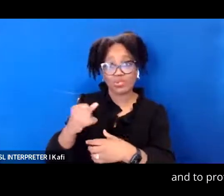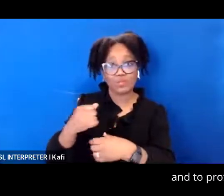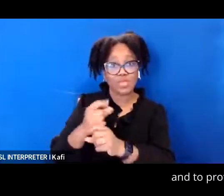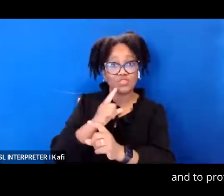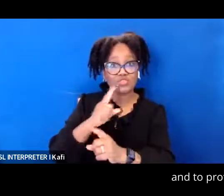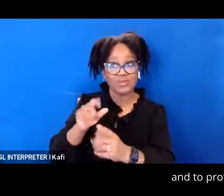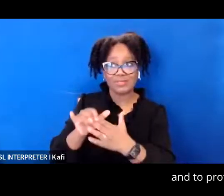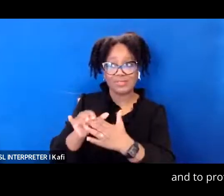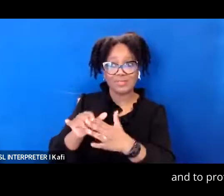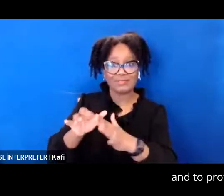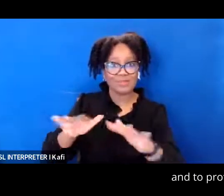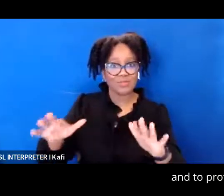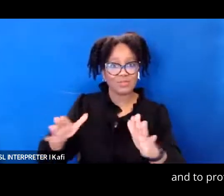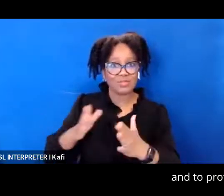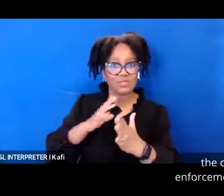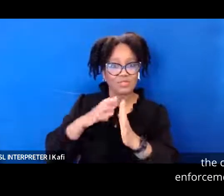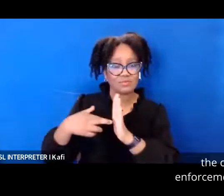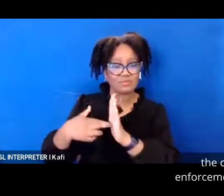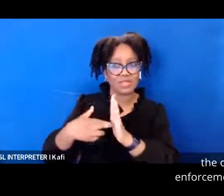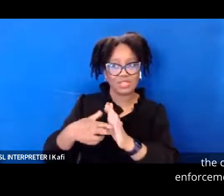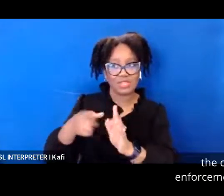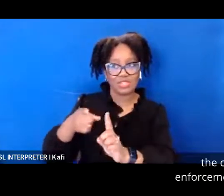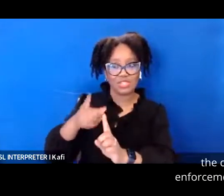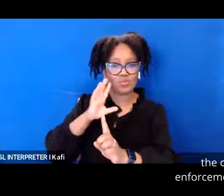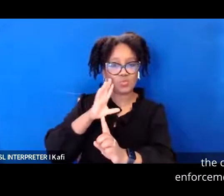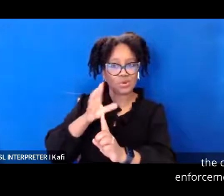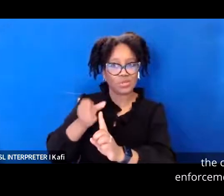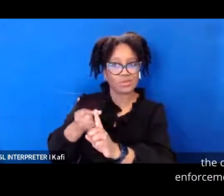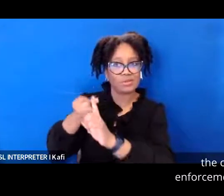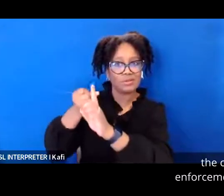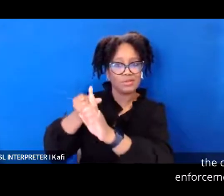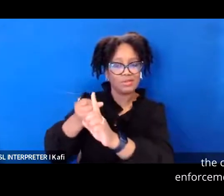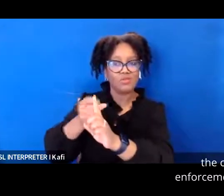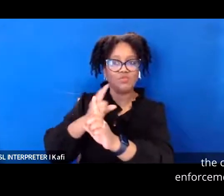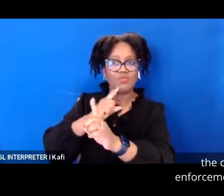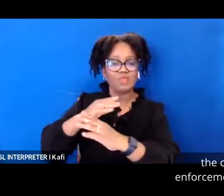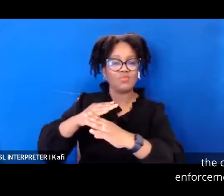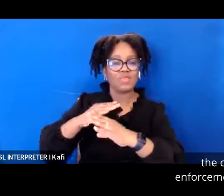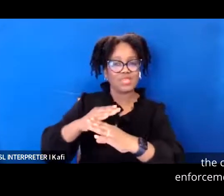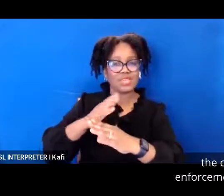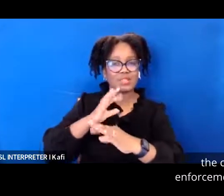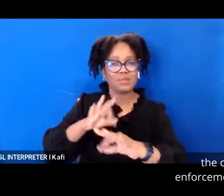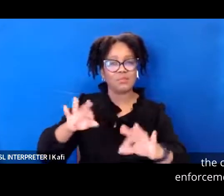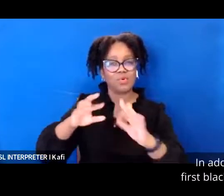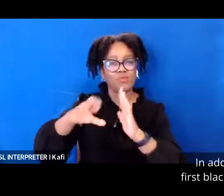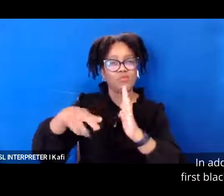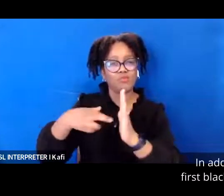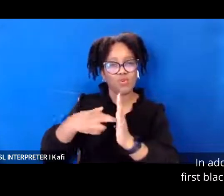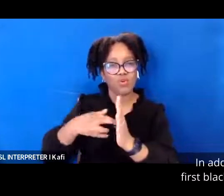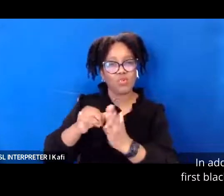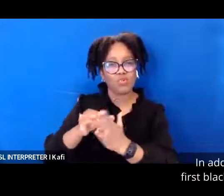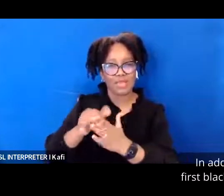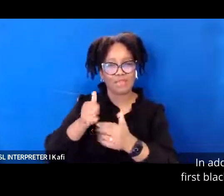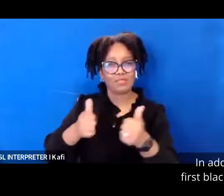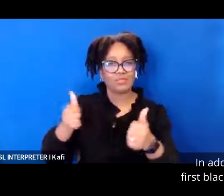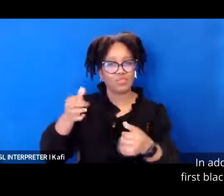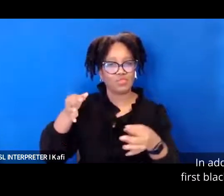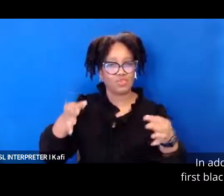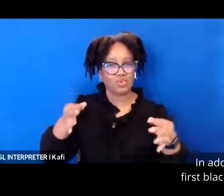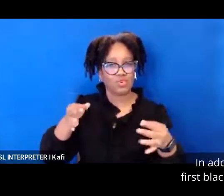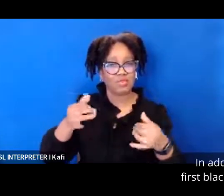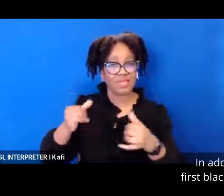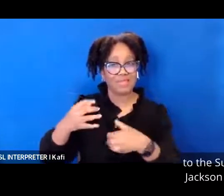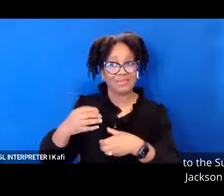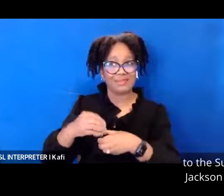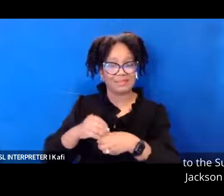and to protecting the central role the courts play in the enforcement of civil rights laws in addition to being the first black